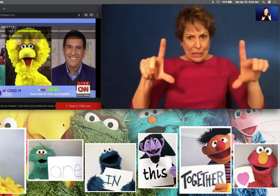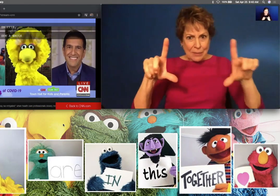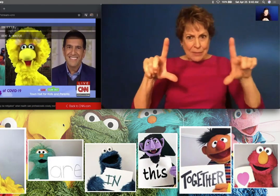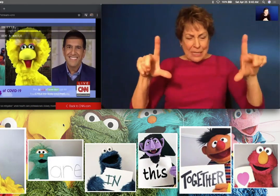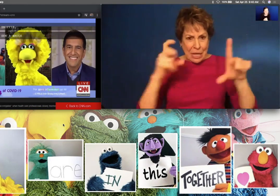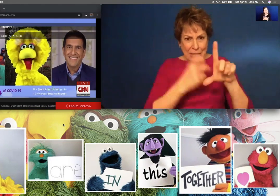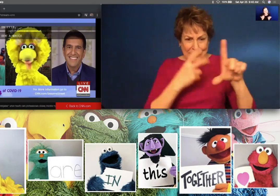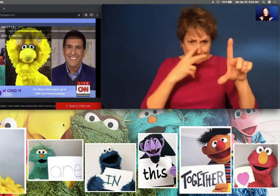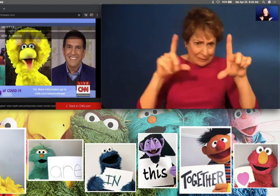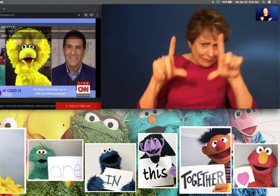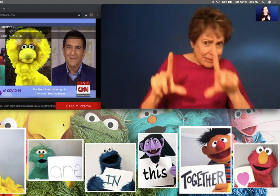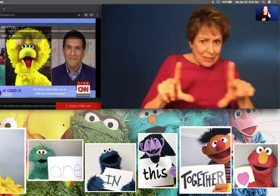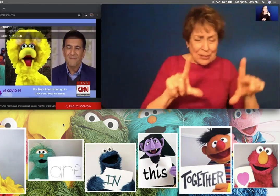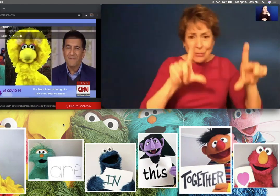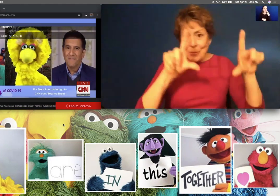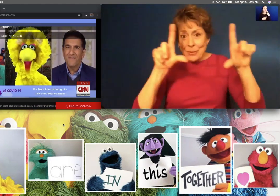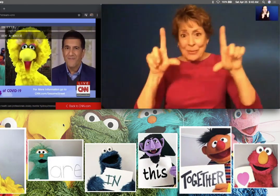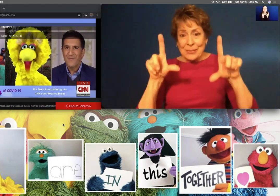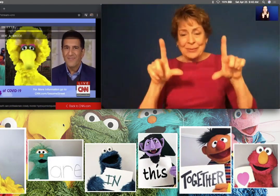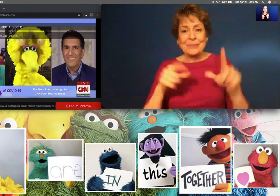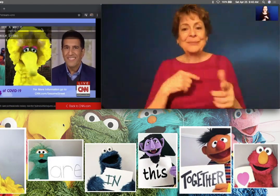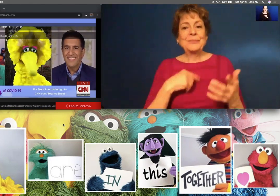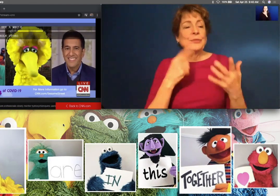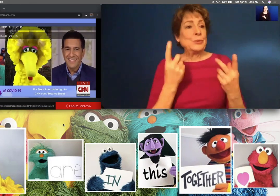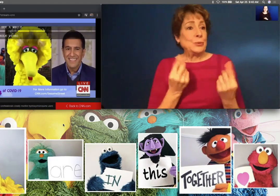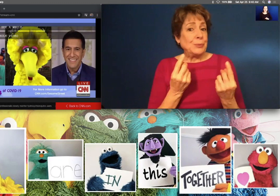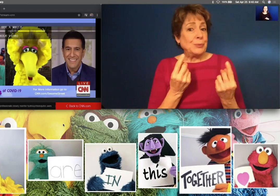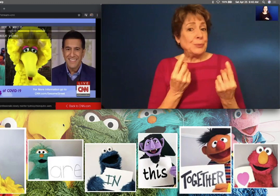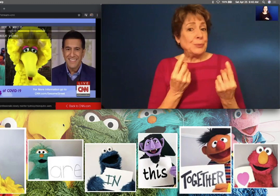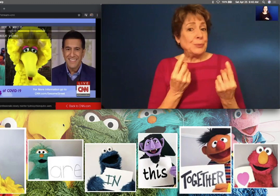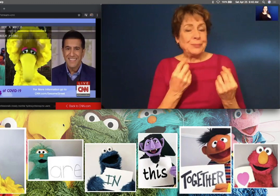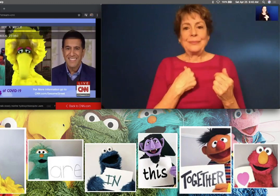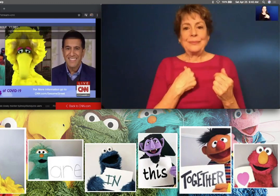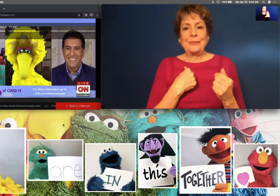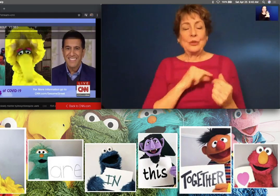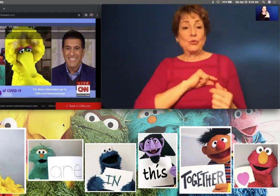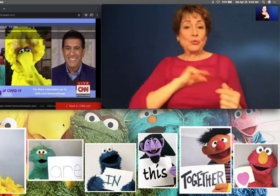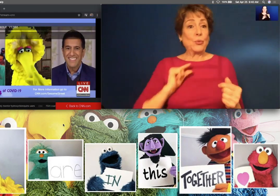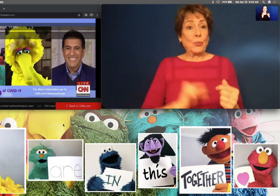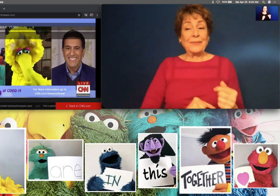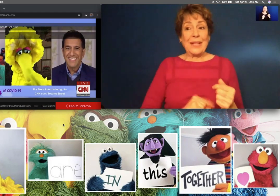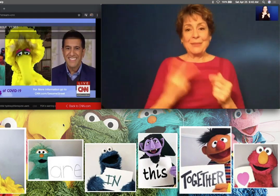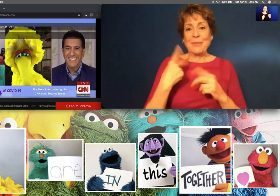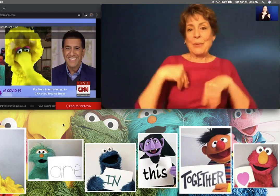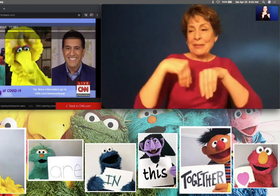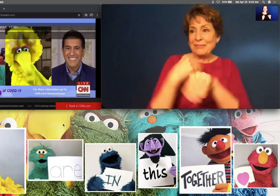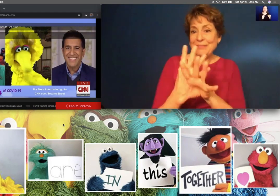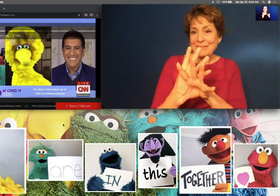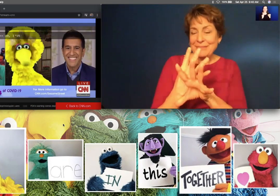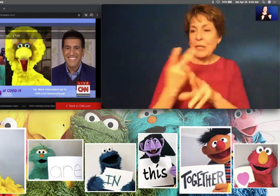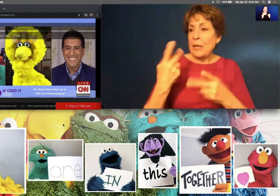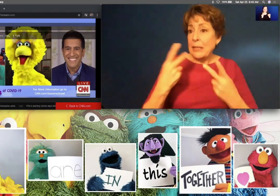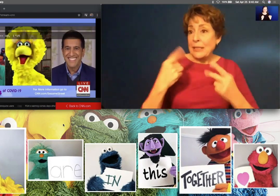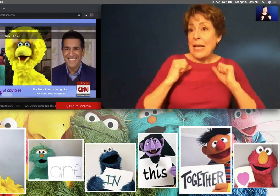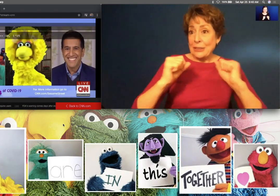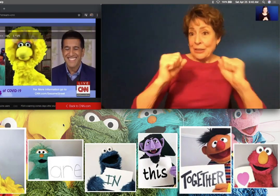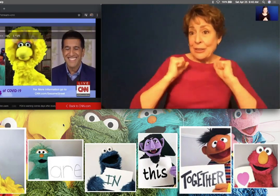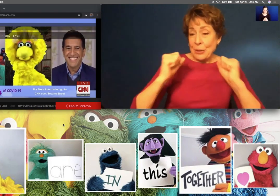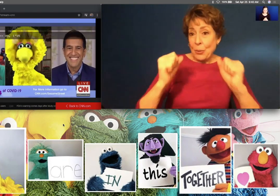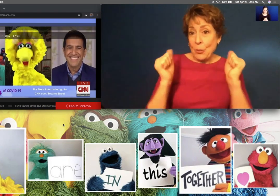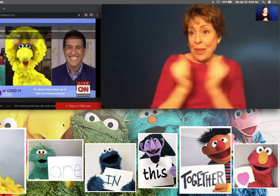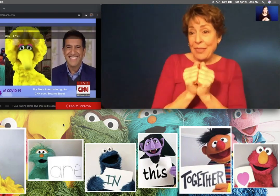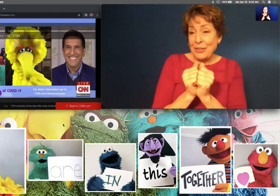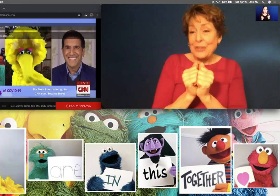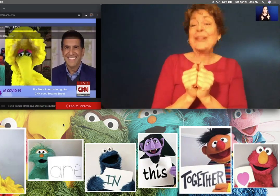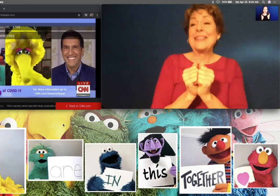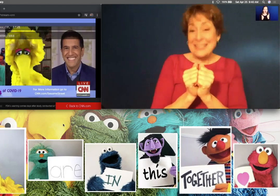screen, though. And, let's see, what else? I've been doing virtual exercises with Grover. Here's one